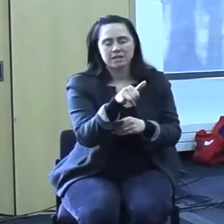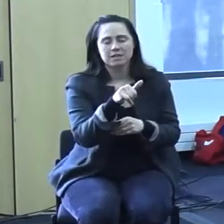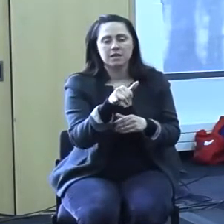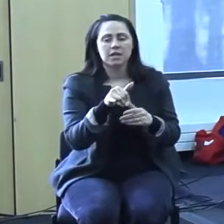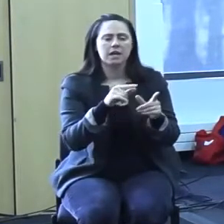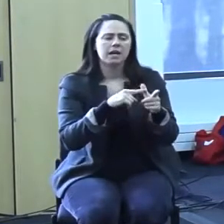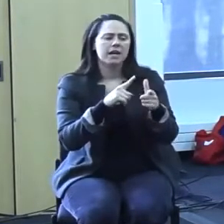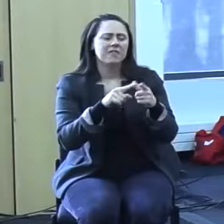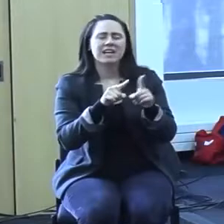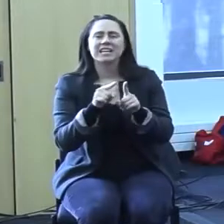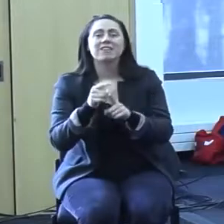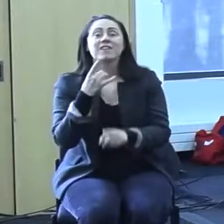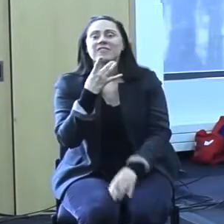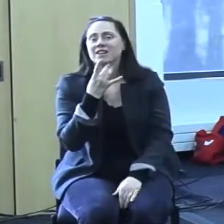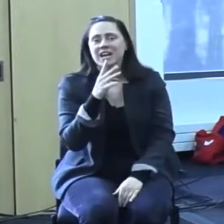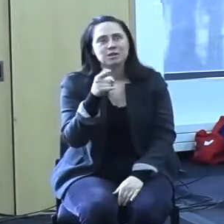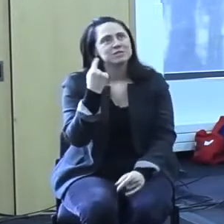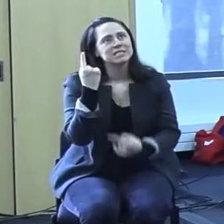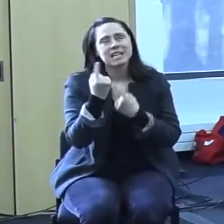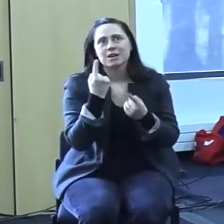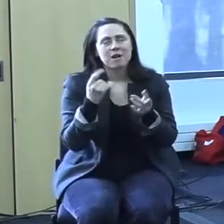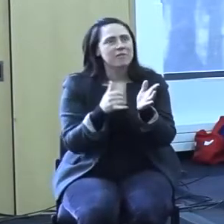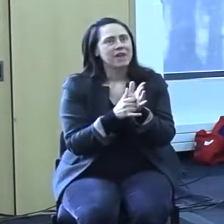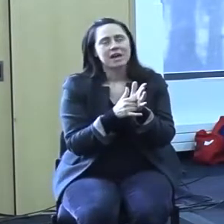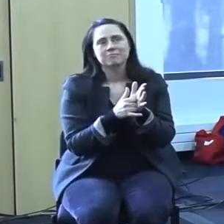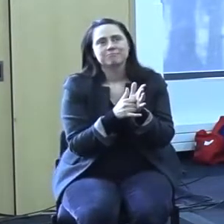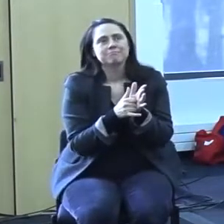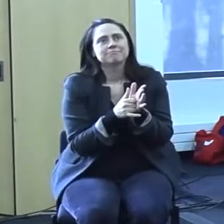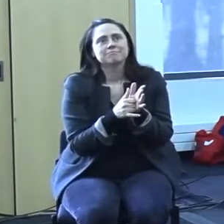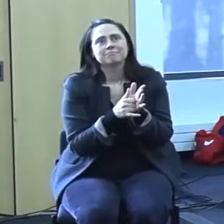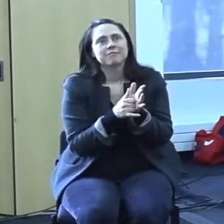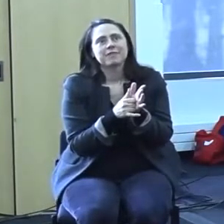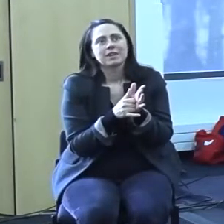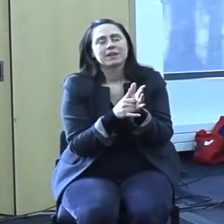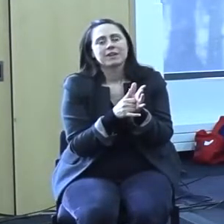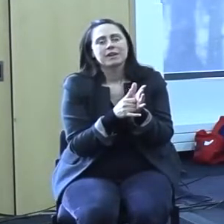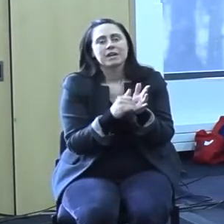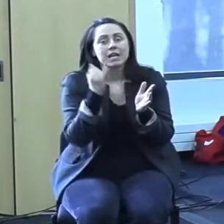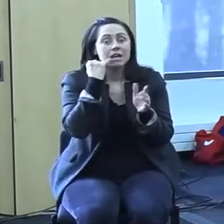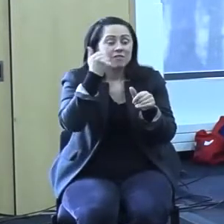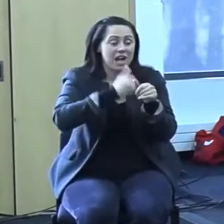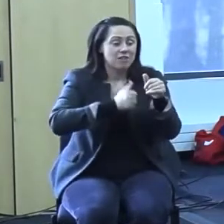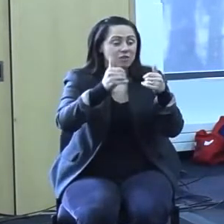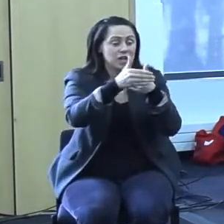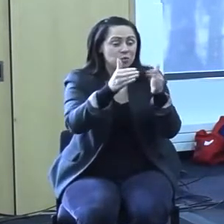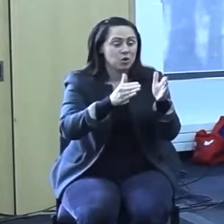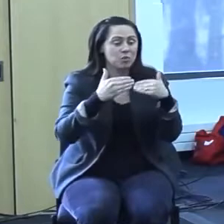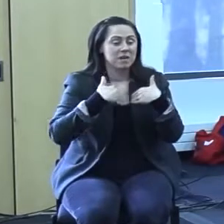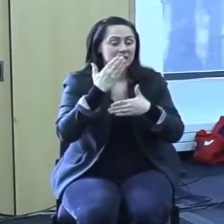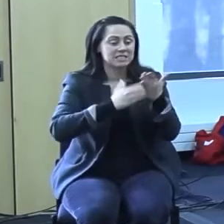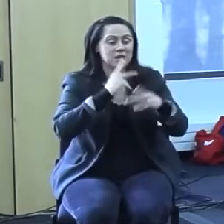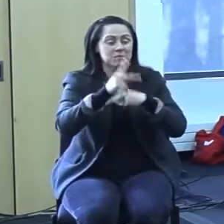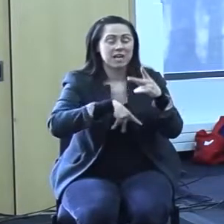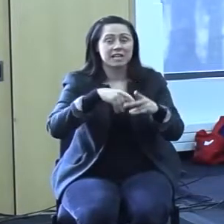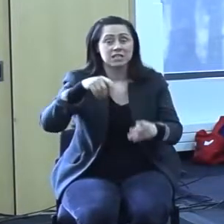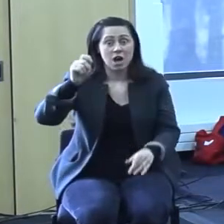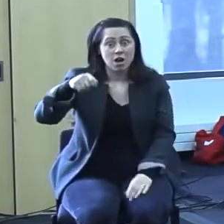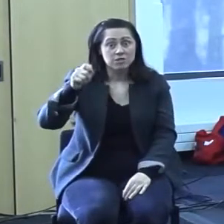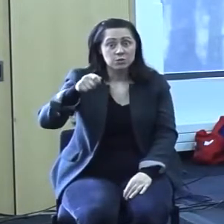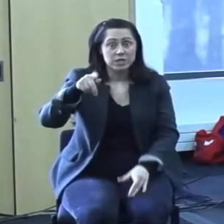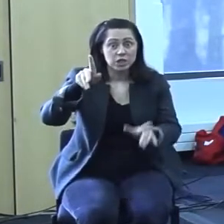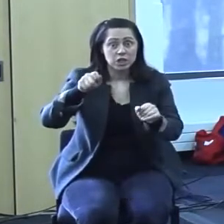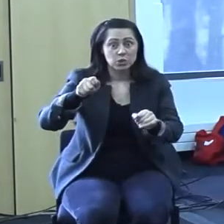And then even the lighting, I was just thinking about this, like for if every room had like some kind of switch where you can turn